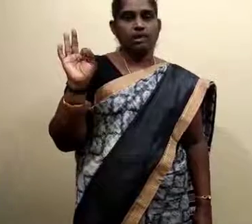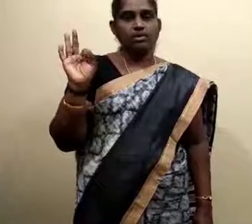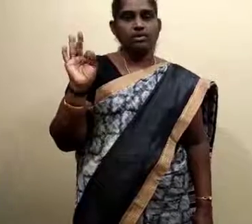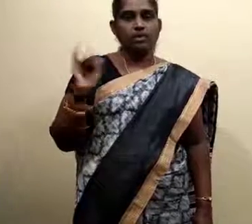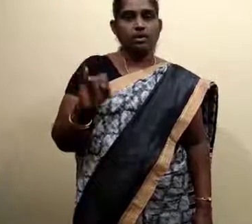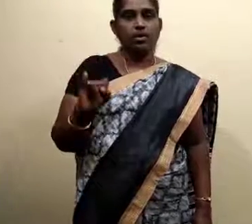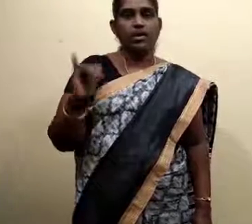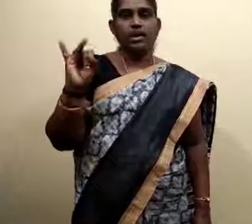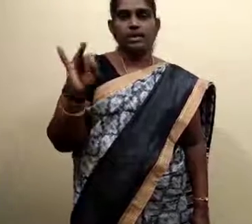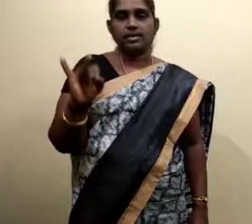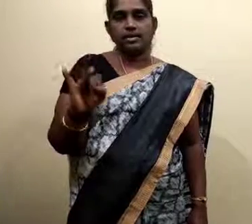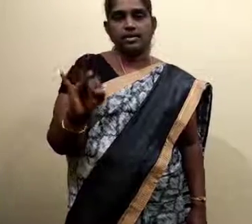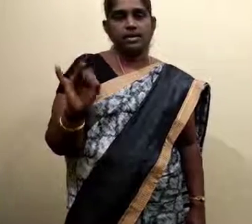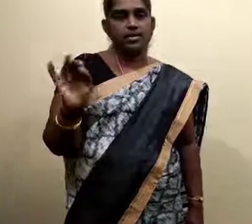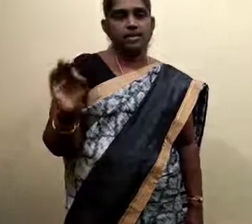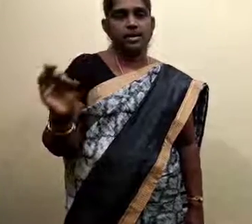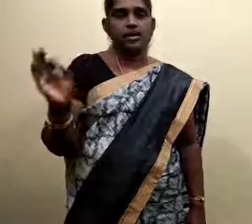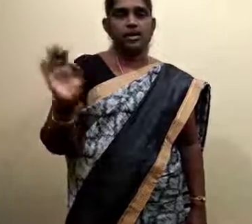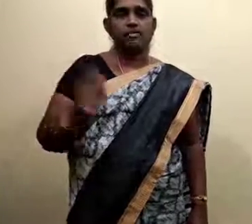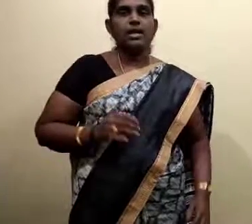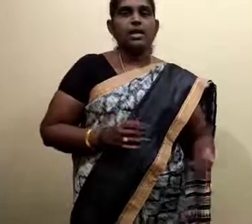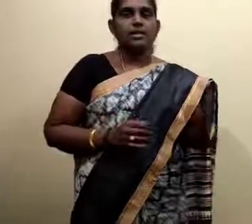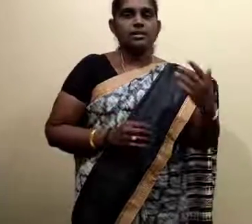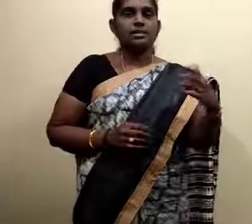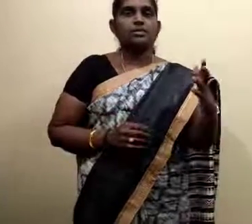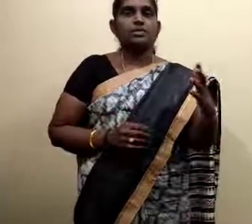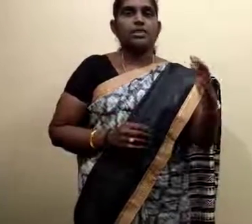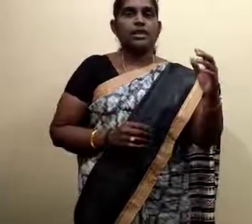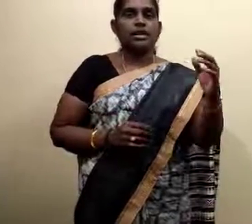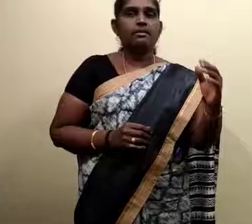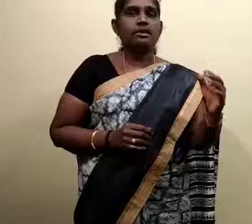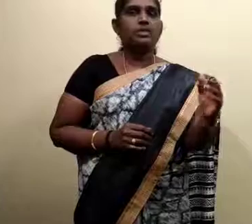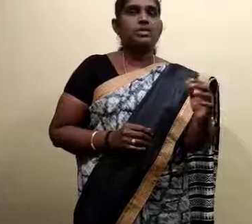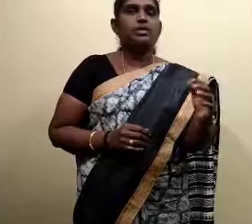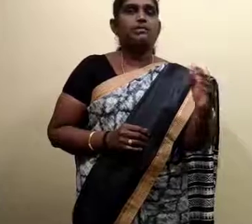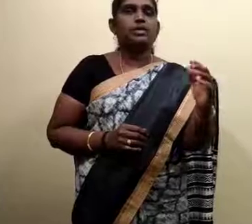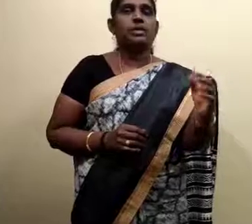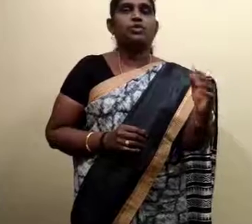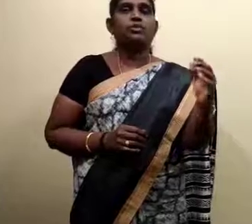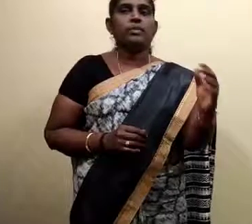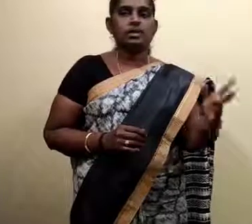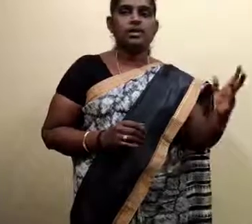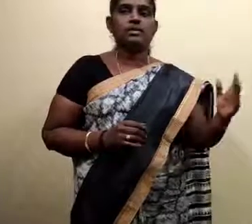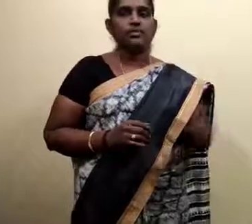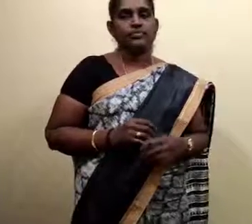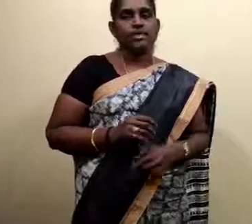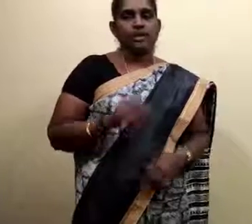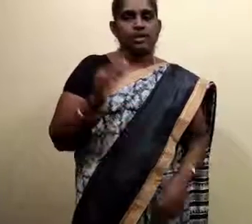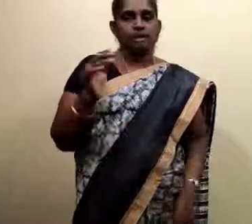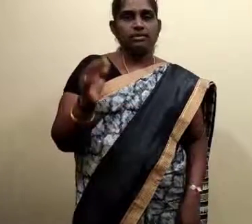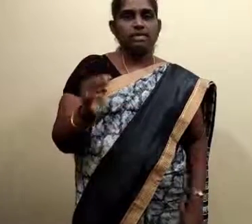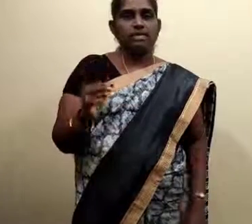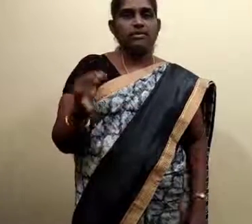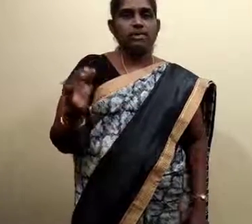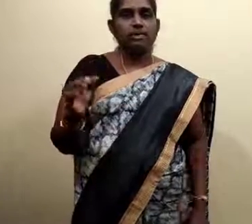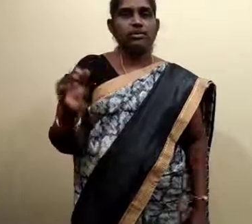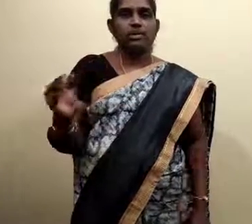petroleum. Coal, electricity, petroleum. Third one, invention of new machines. Invention of new